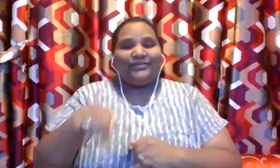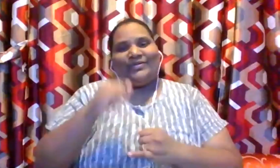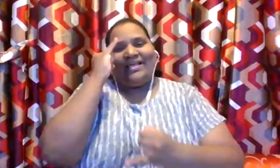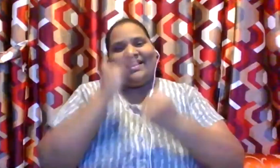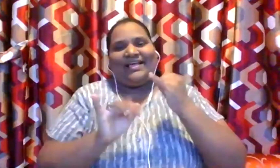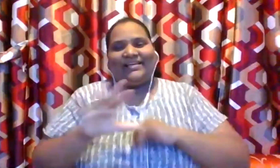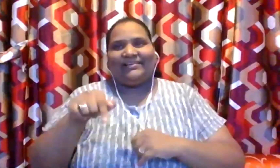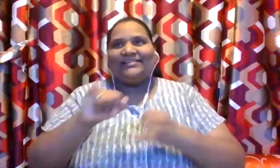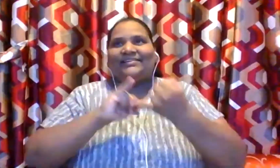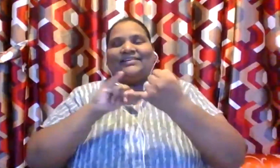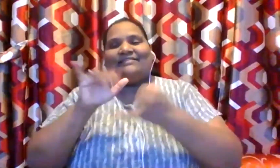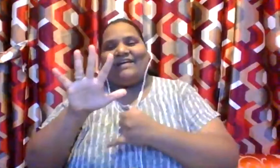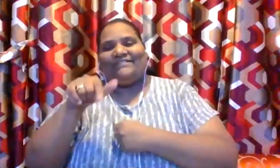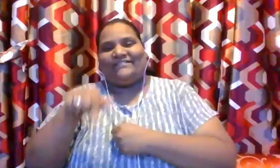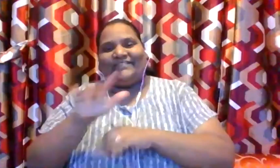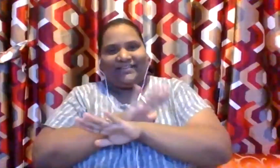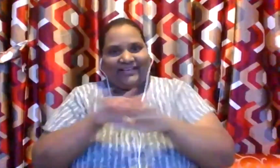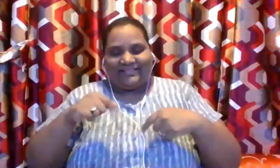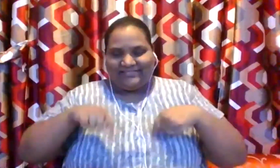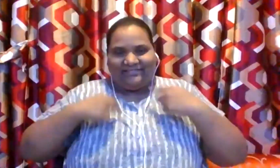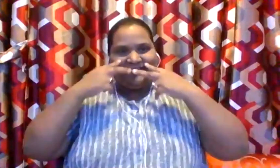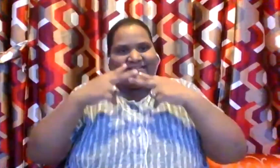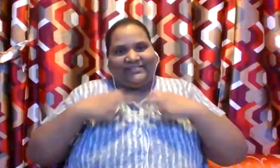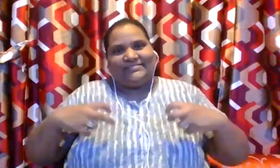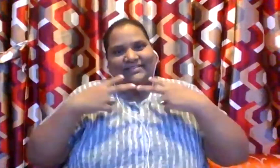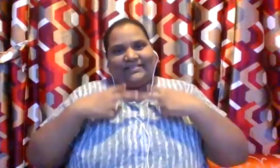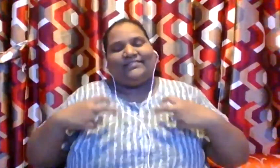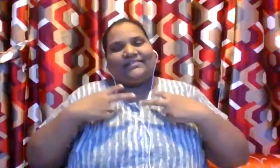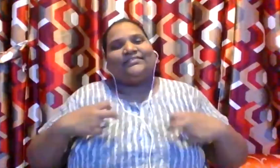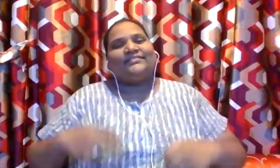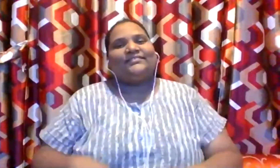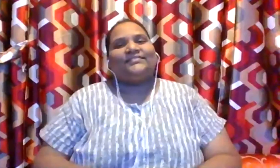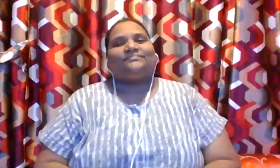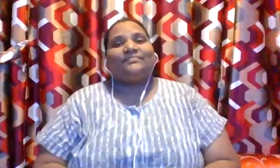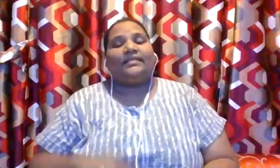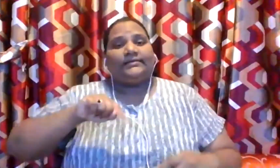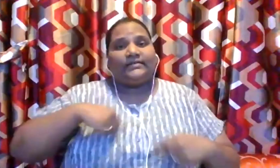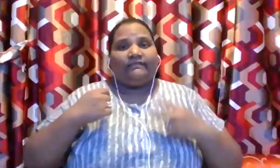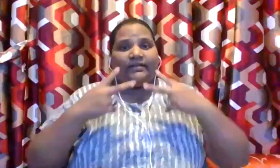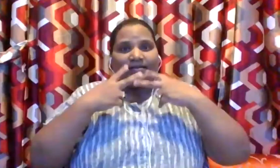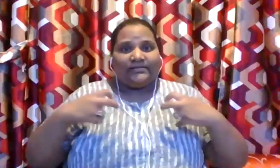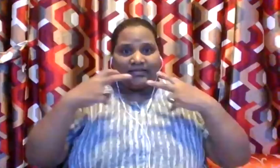of Discover Yourself journey. Actually, this Discover Yourself journey did not have this particular topic